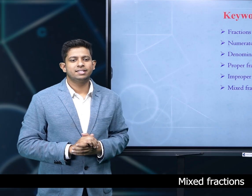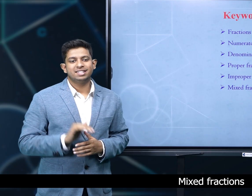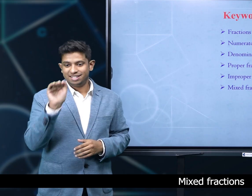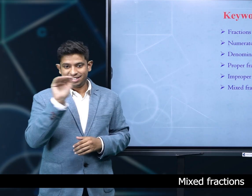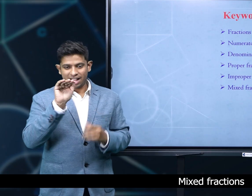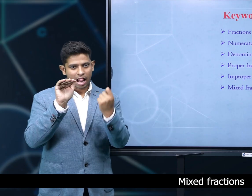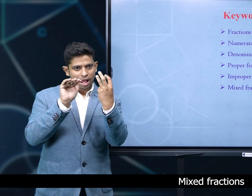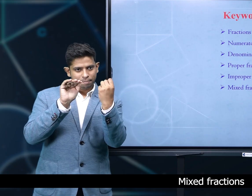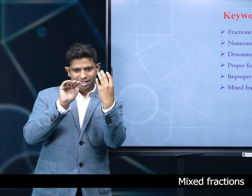mixed fractions,